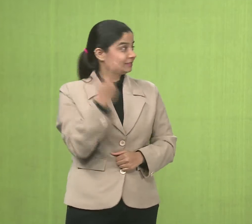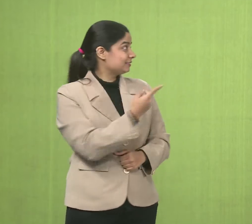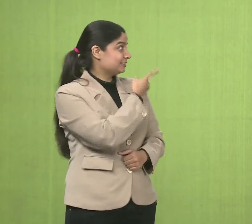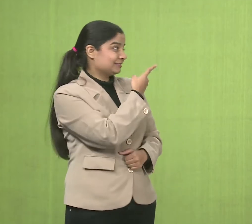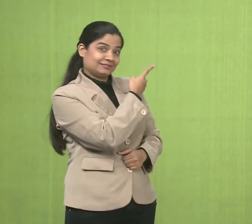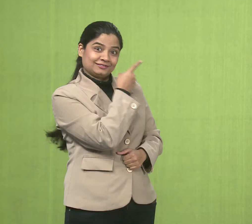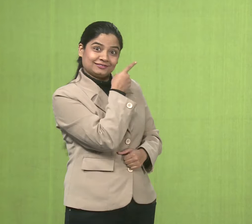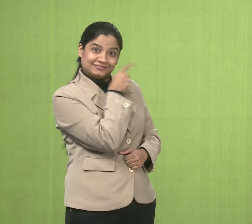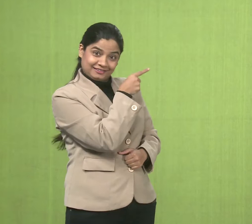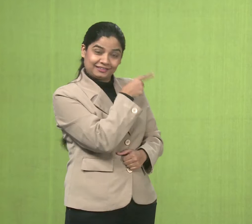as you can see from the picture,